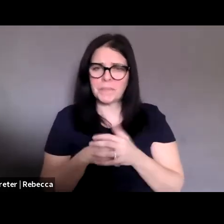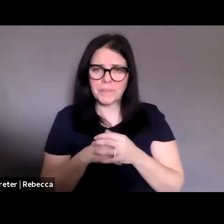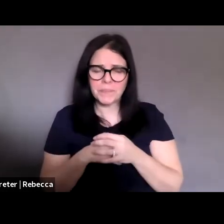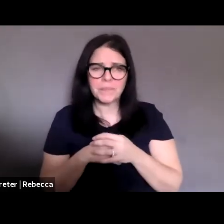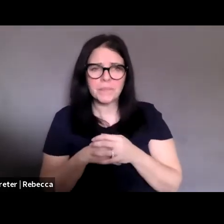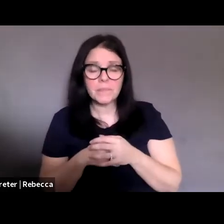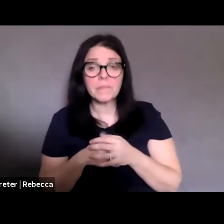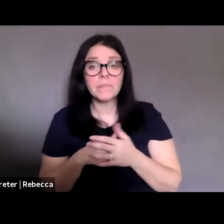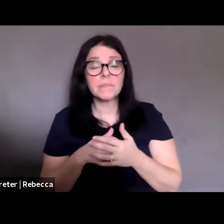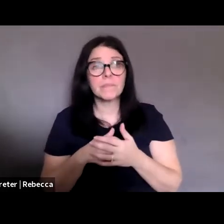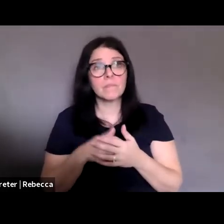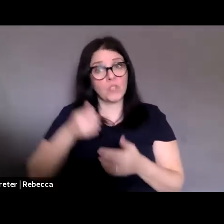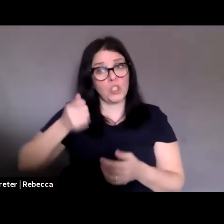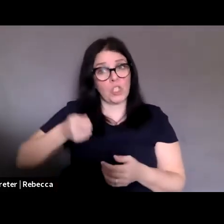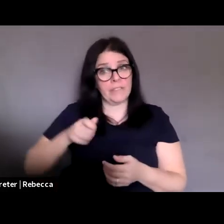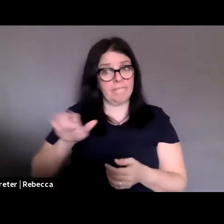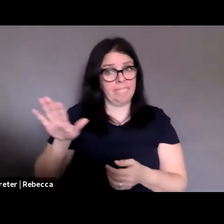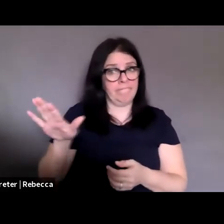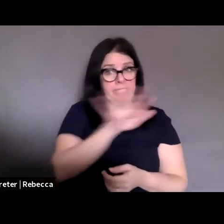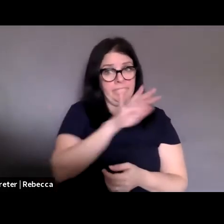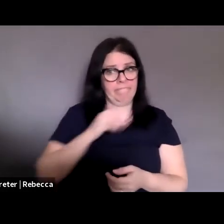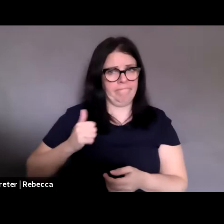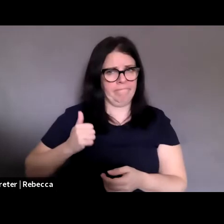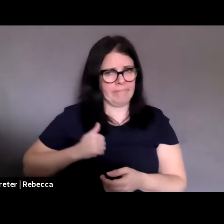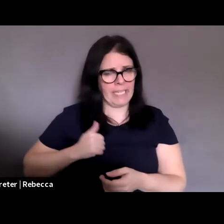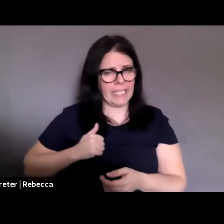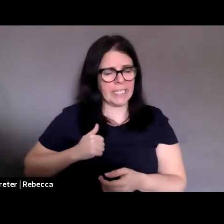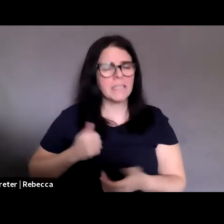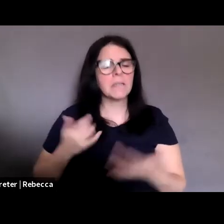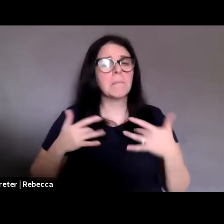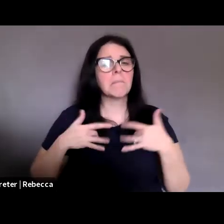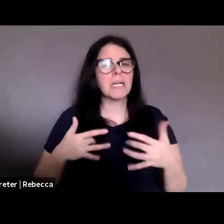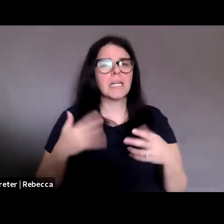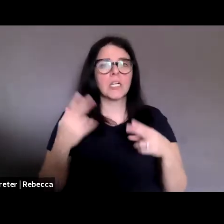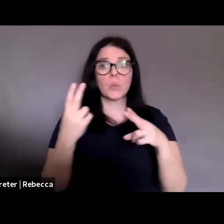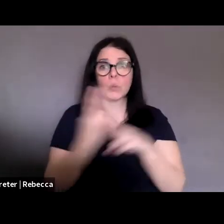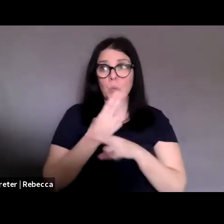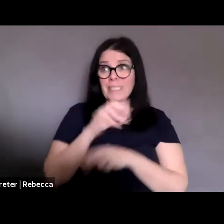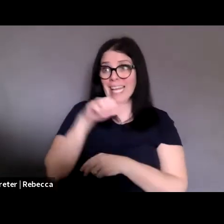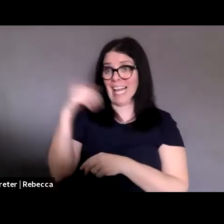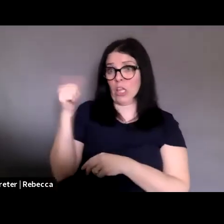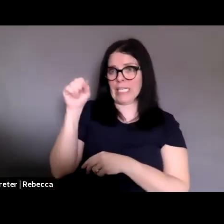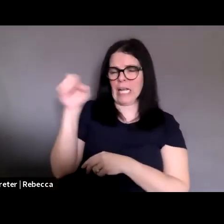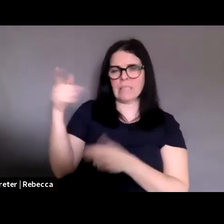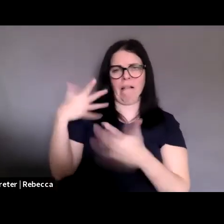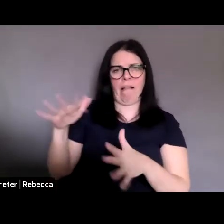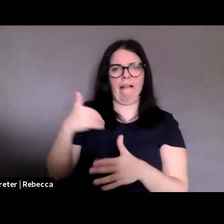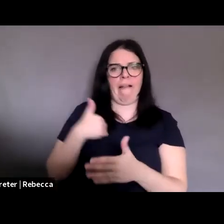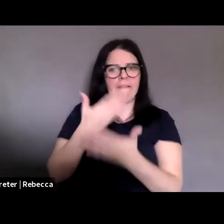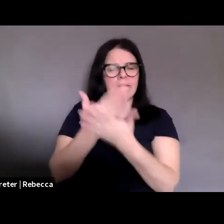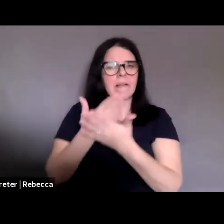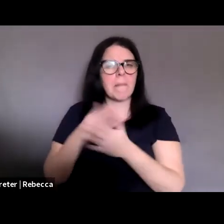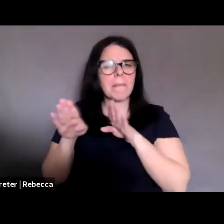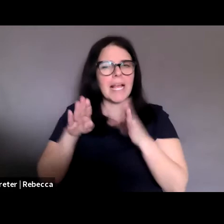relying on behavioral checklists from other cases to make findings of parent